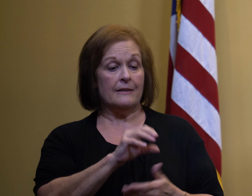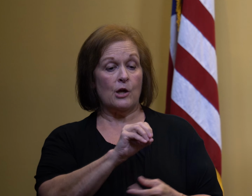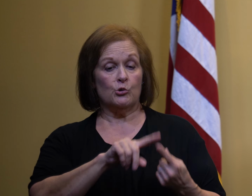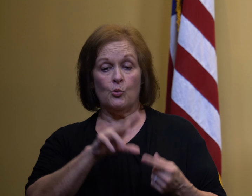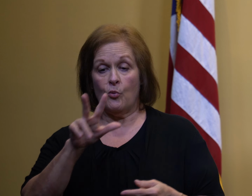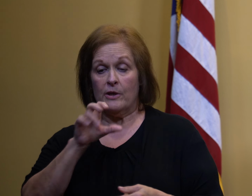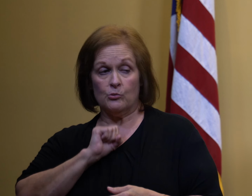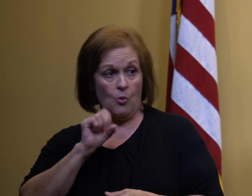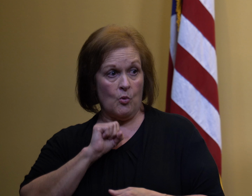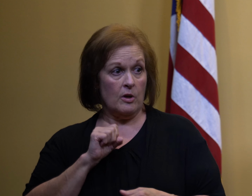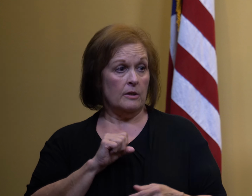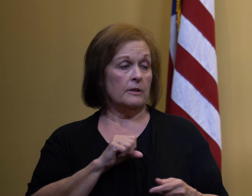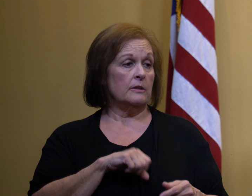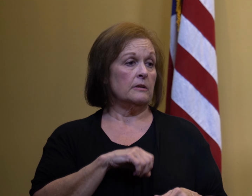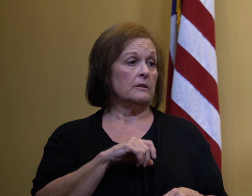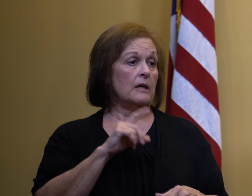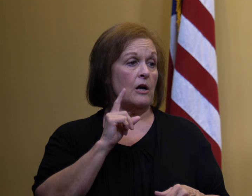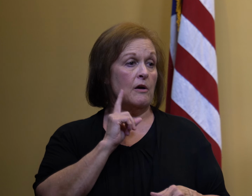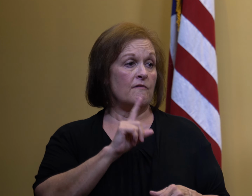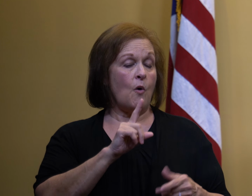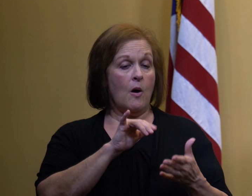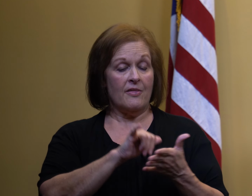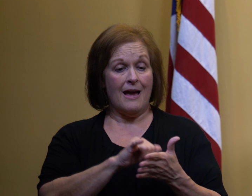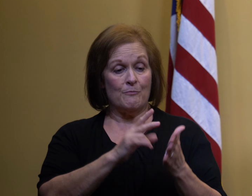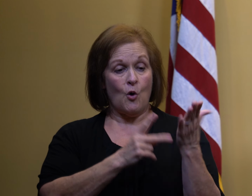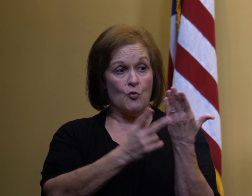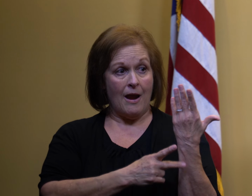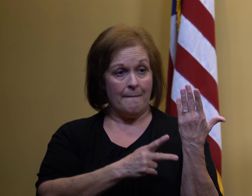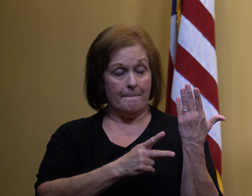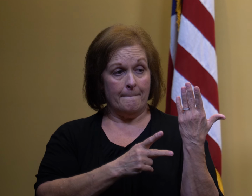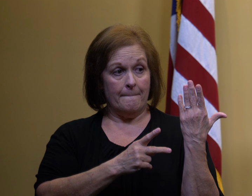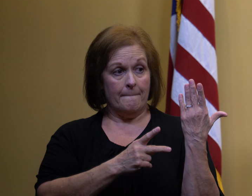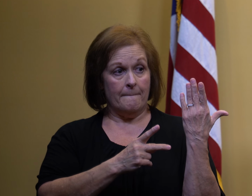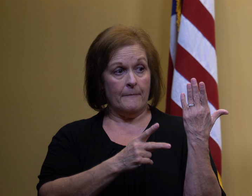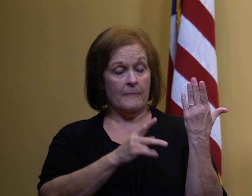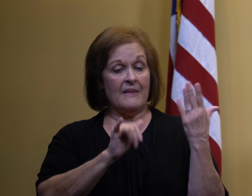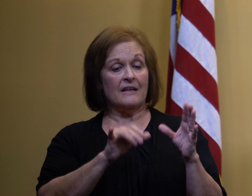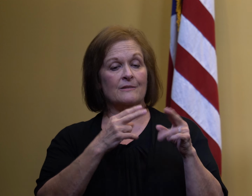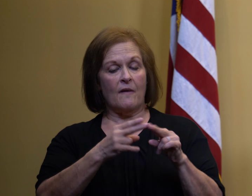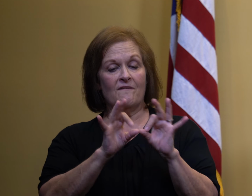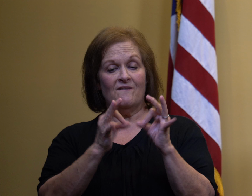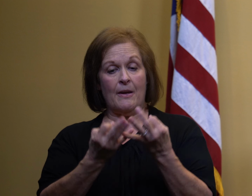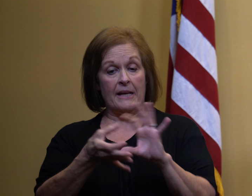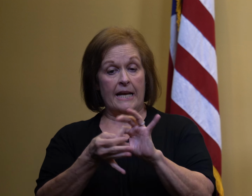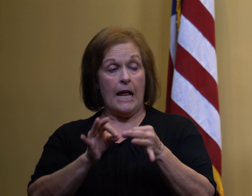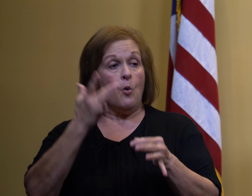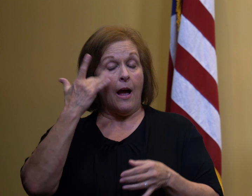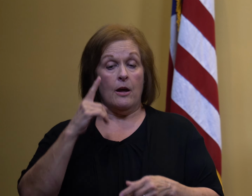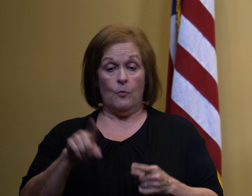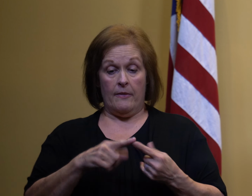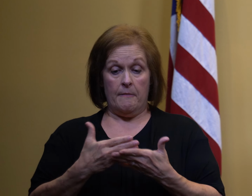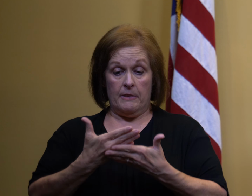public approved 20 years for early learning seats sets itself right nicely with this Family Connects, because when that baby gets